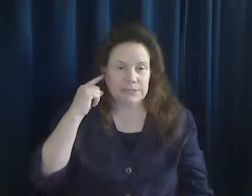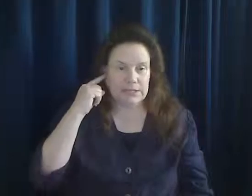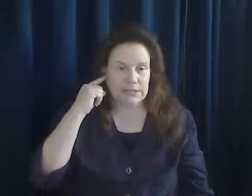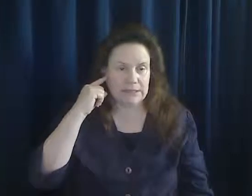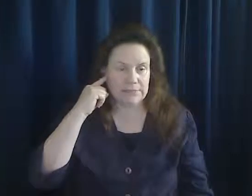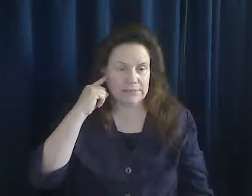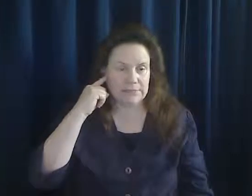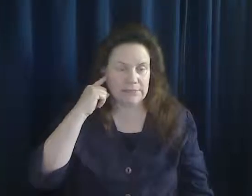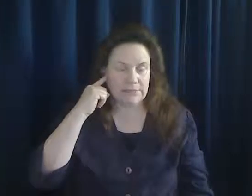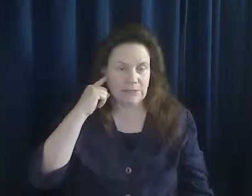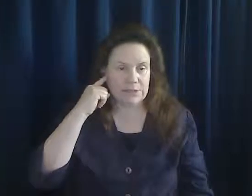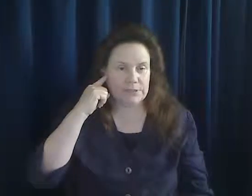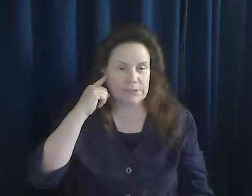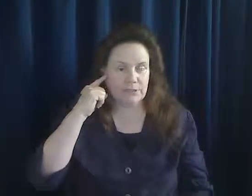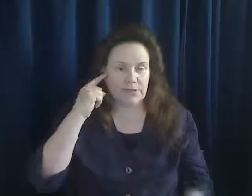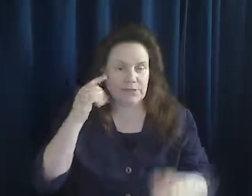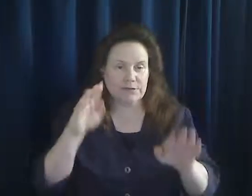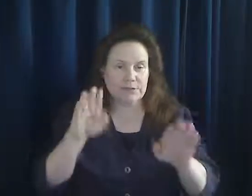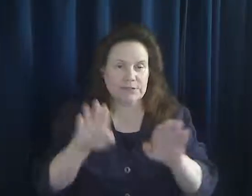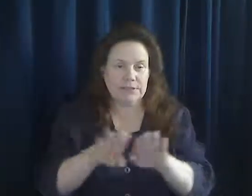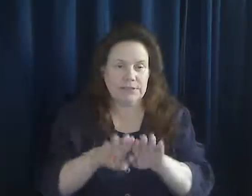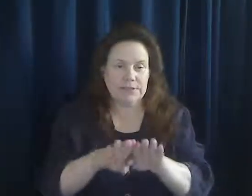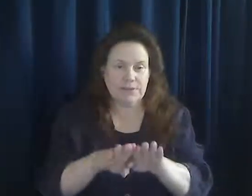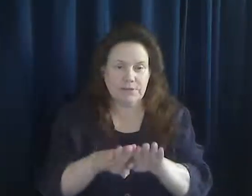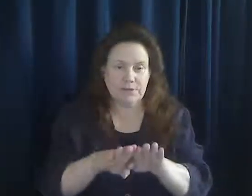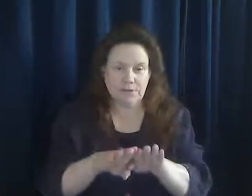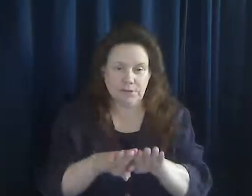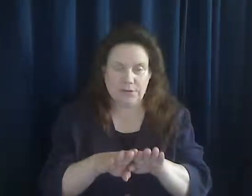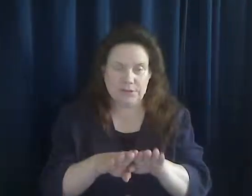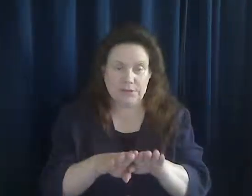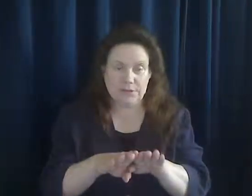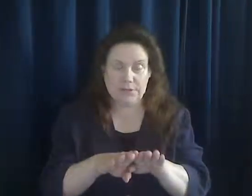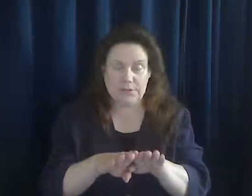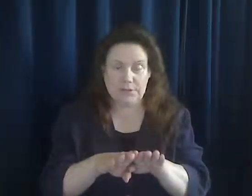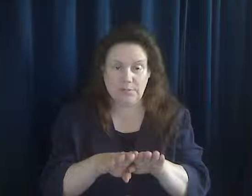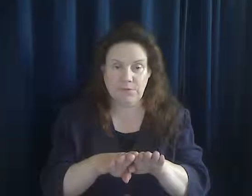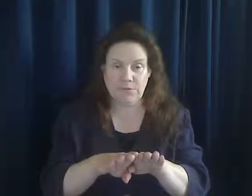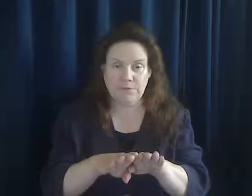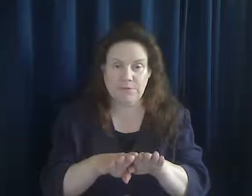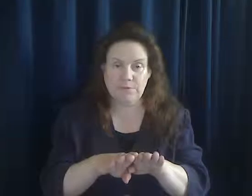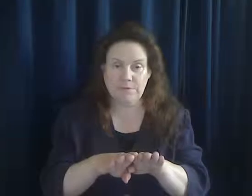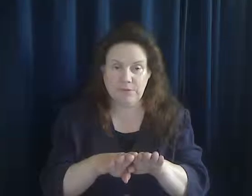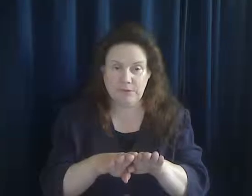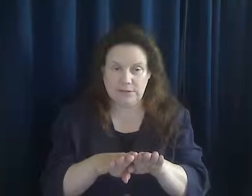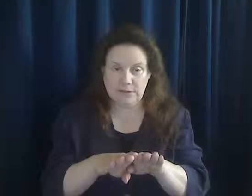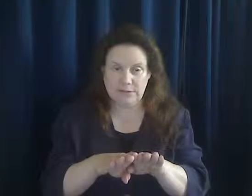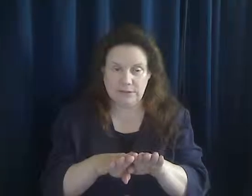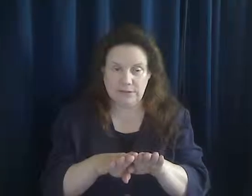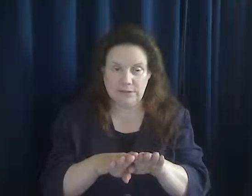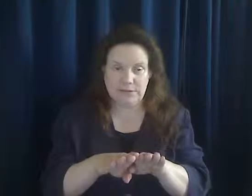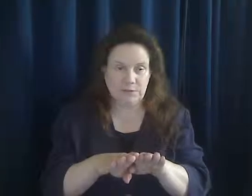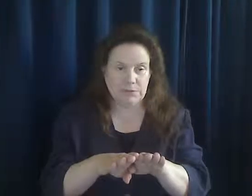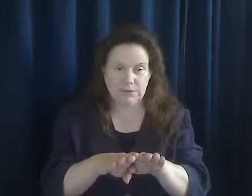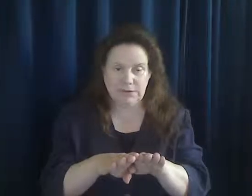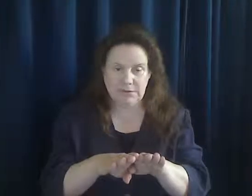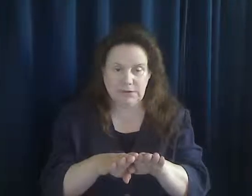see pointing to your ears and then the sign for closed. And this means someone who is profoundly deaf. They really don't have any